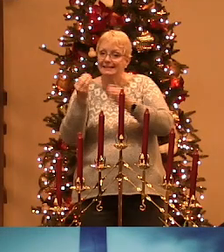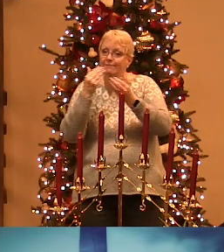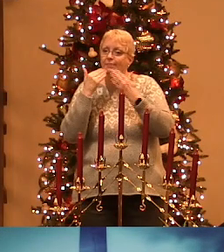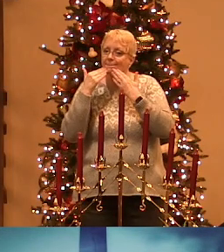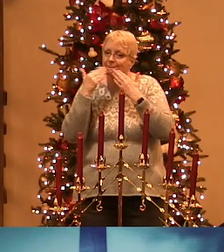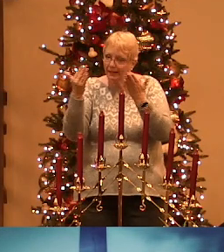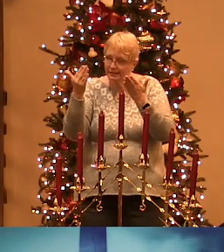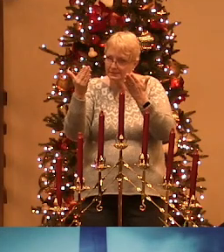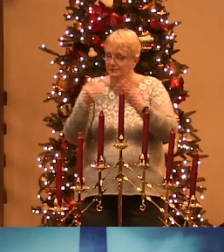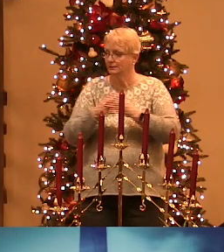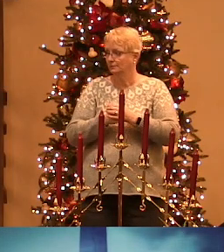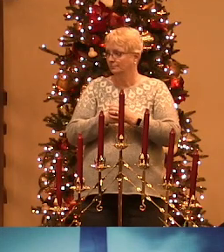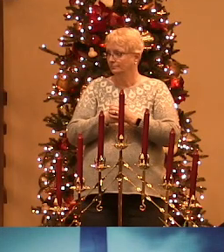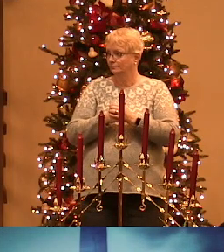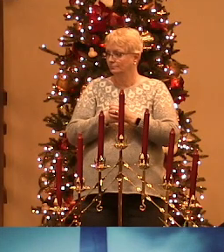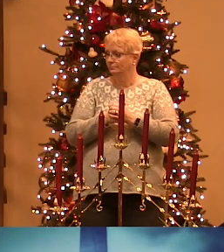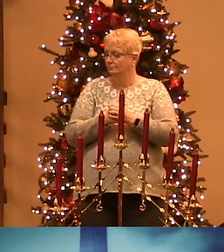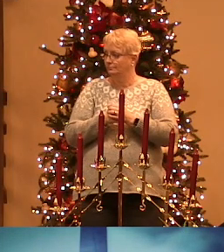God.